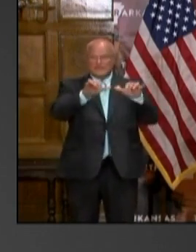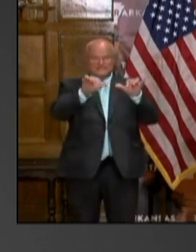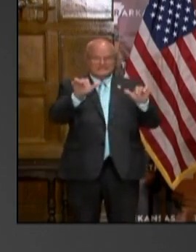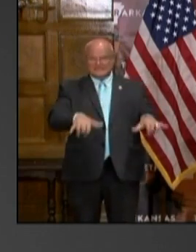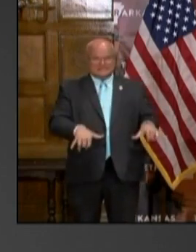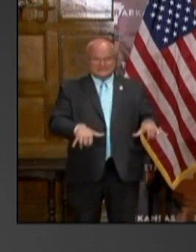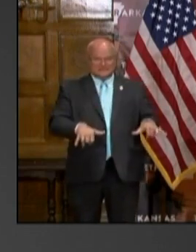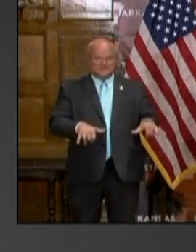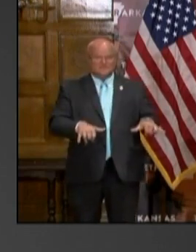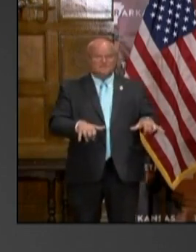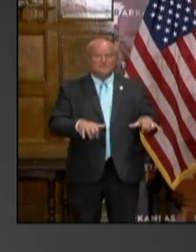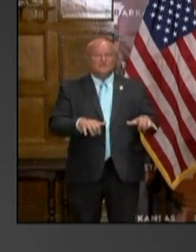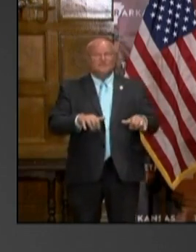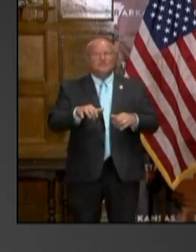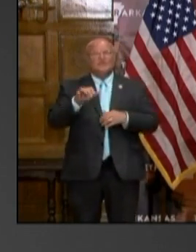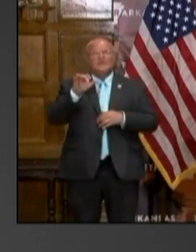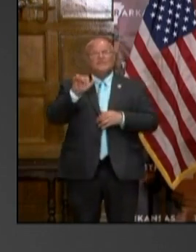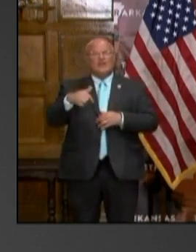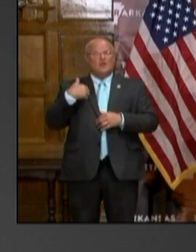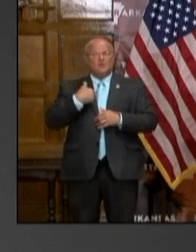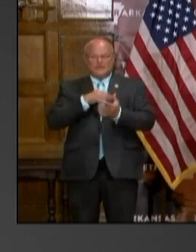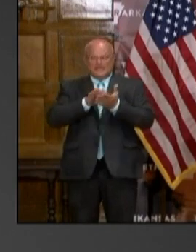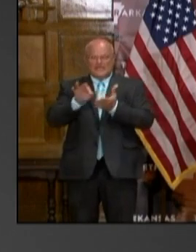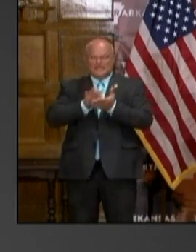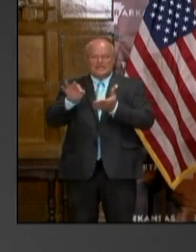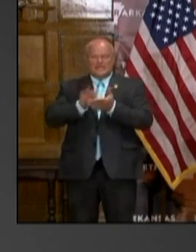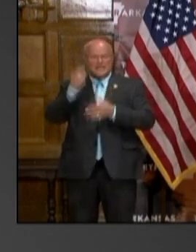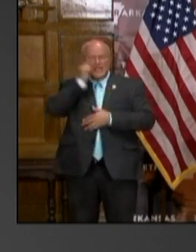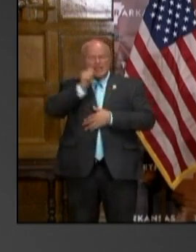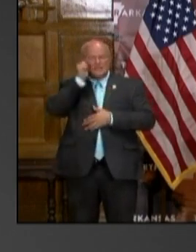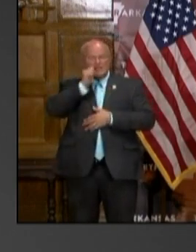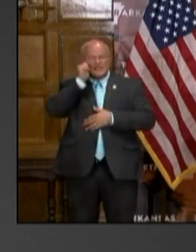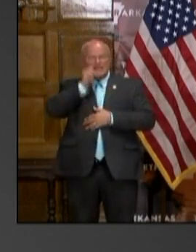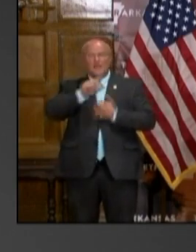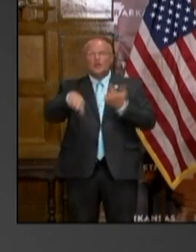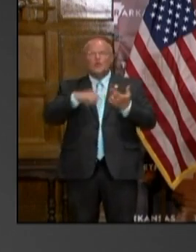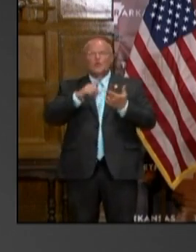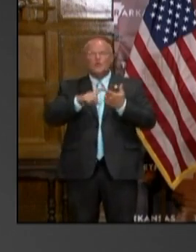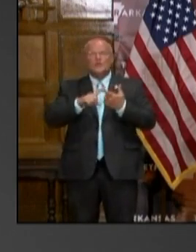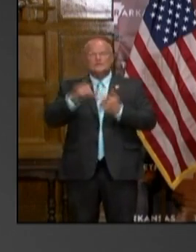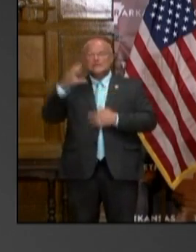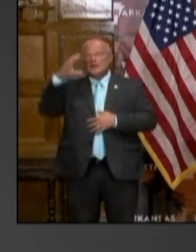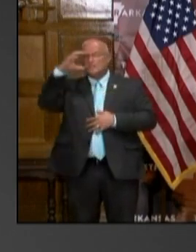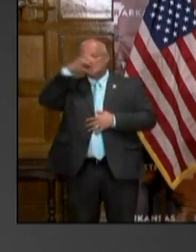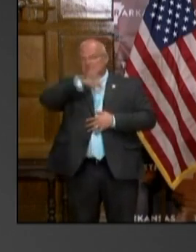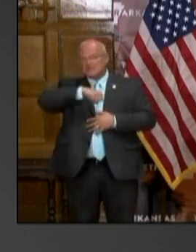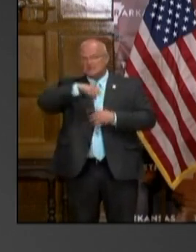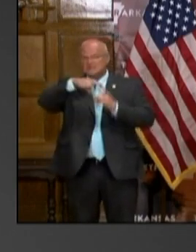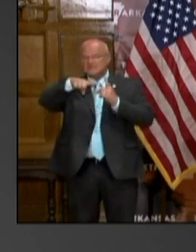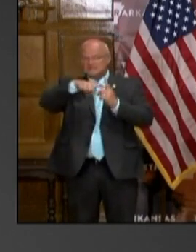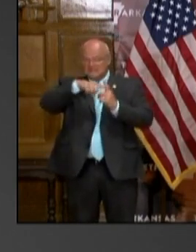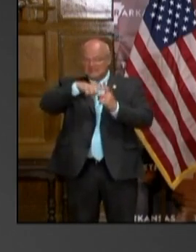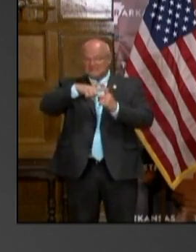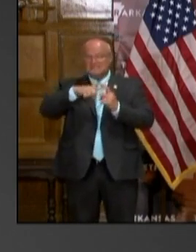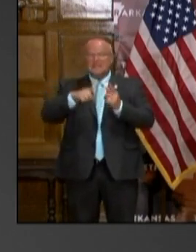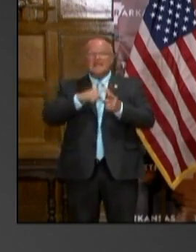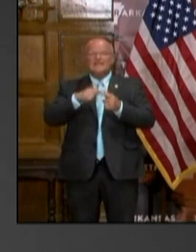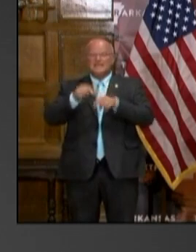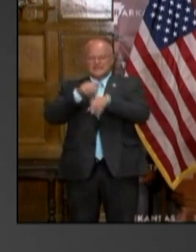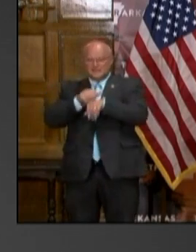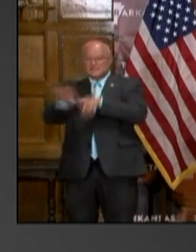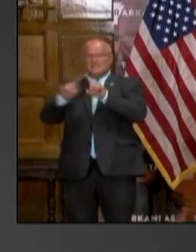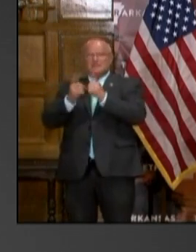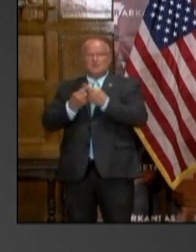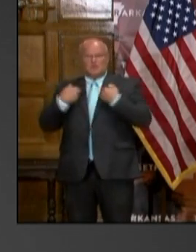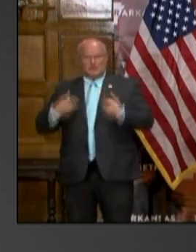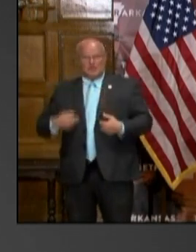system that we count for every day. Whenever it's a presumptive test, then they're sent to the